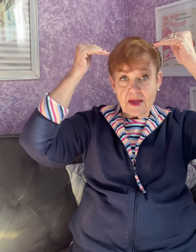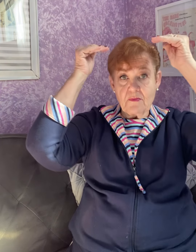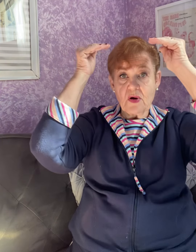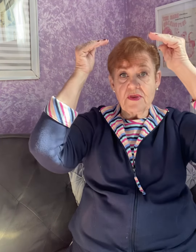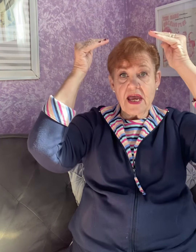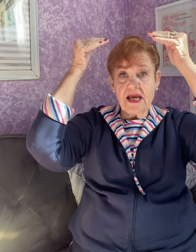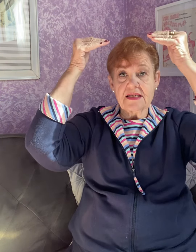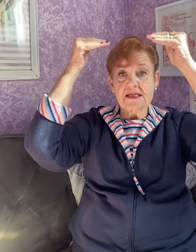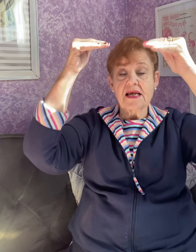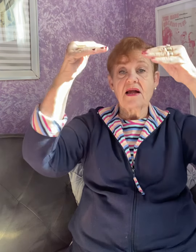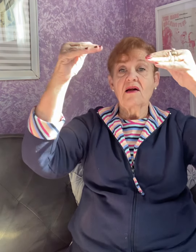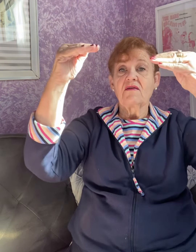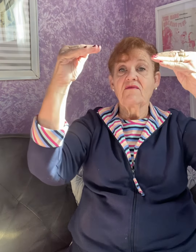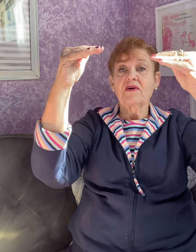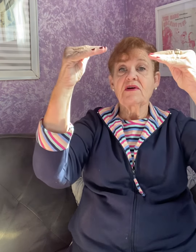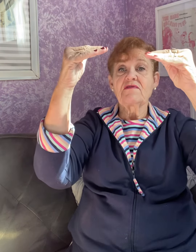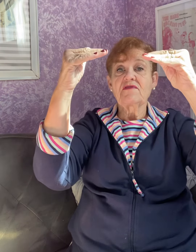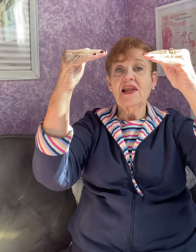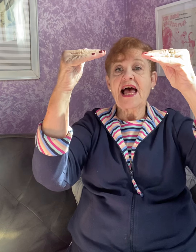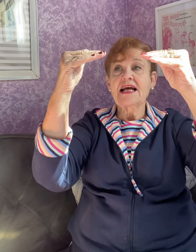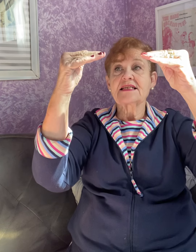Both hands. Very flat.